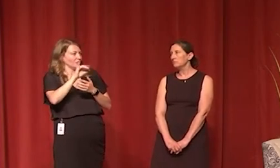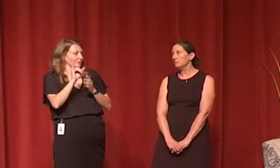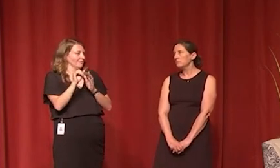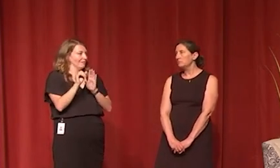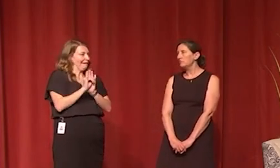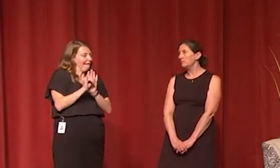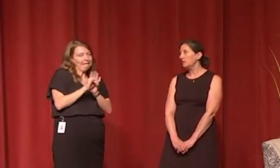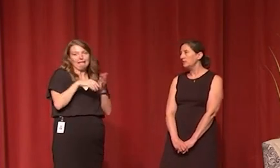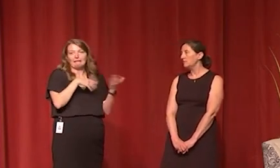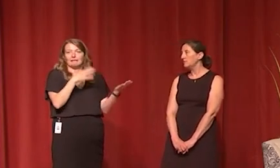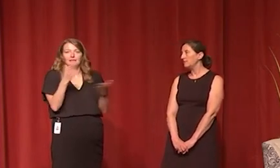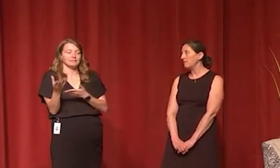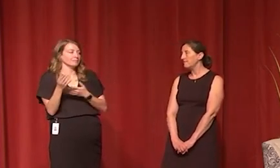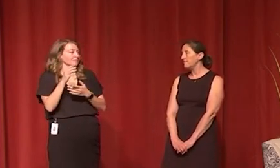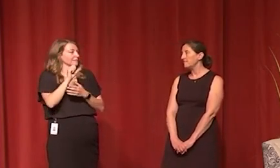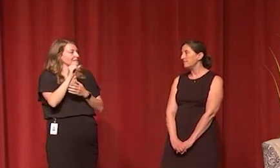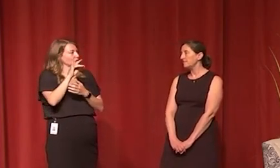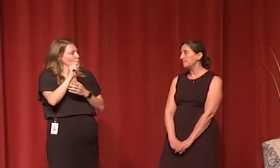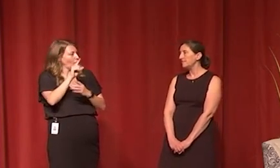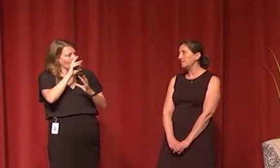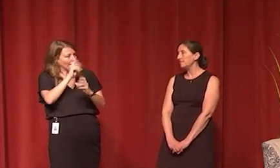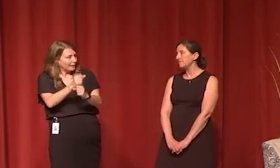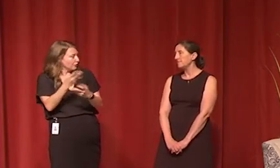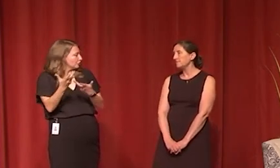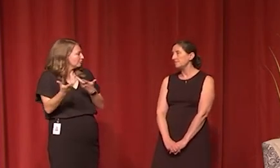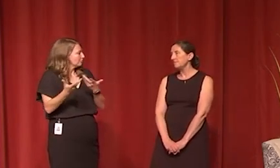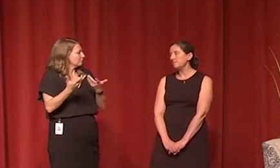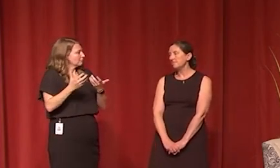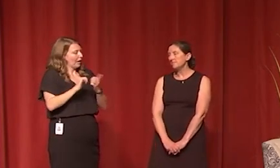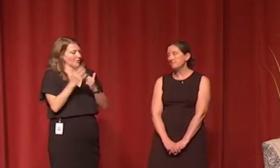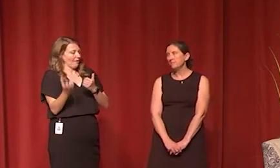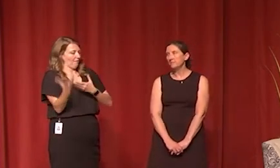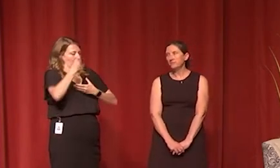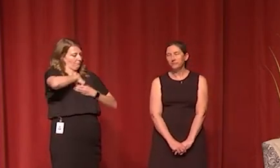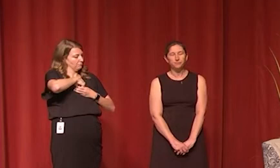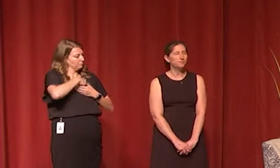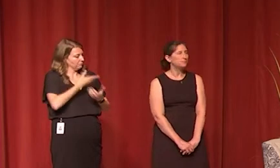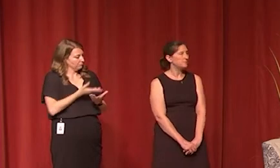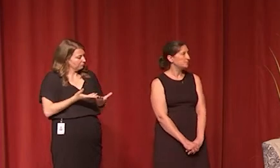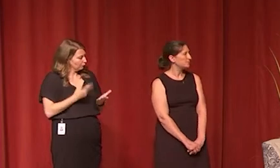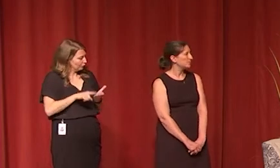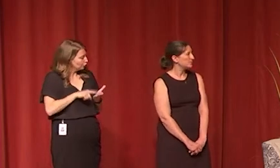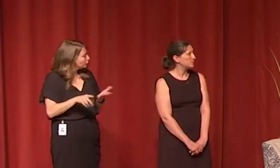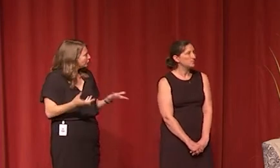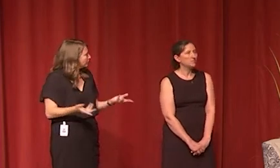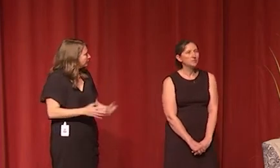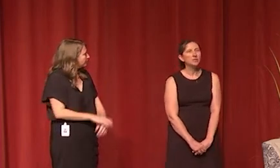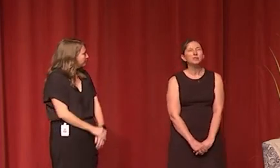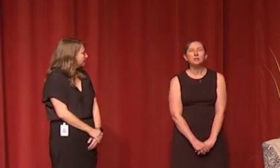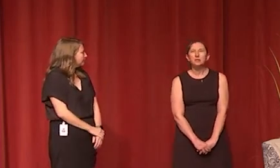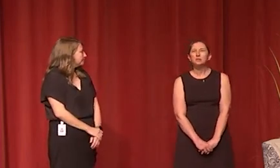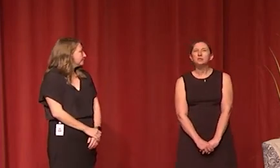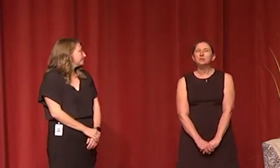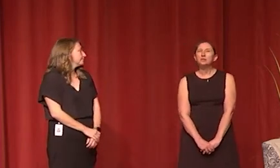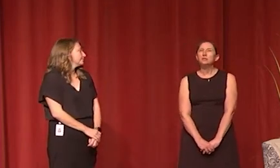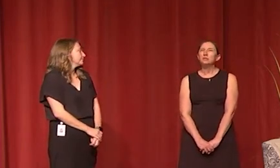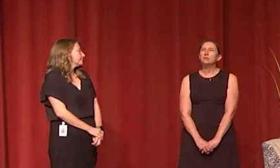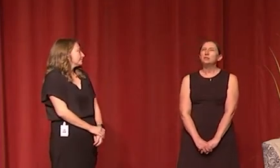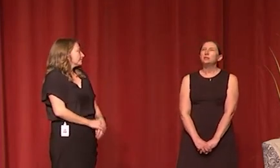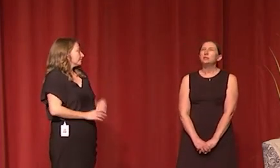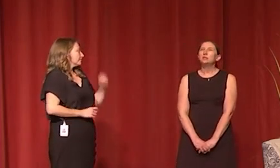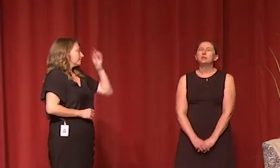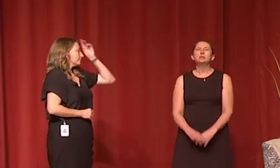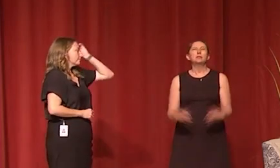of our understanding of Alzheimer's disease and getting people to studies as well? Yeah, so I think as far as